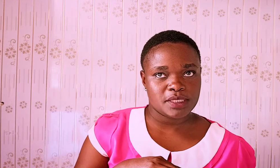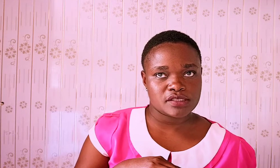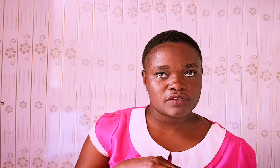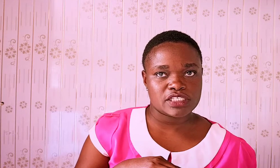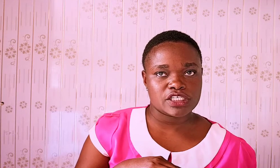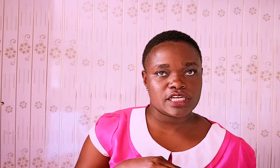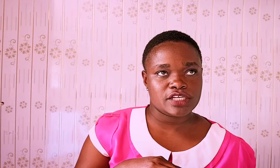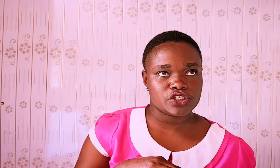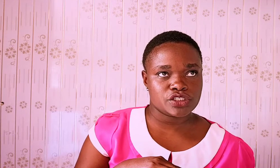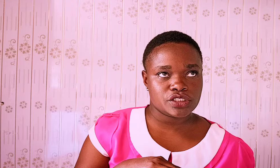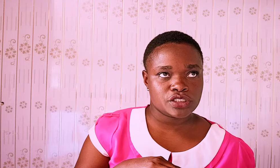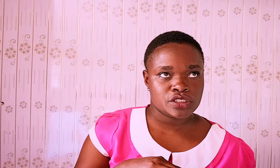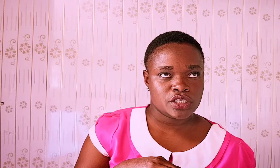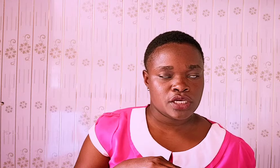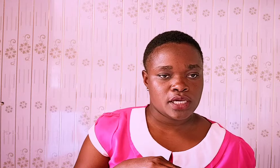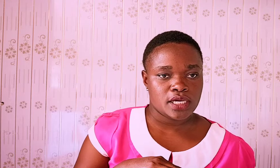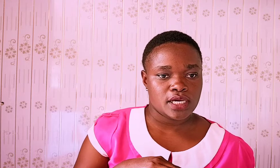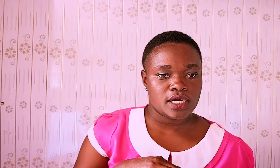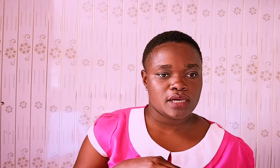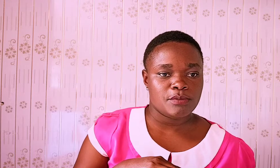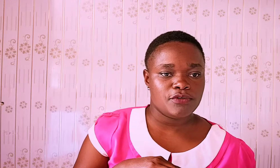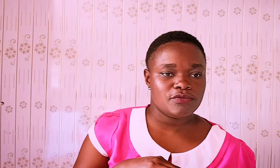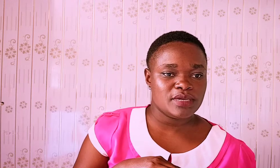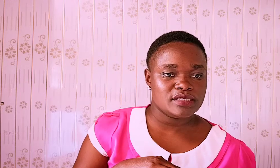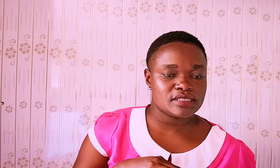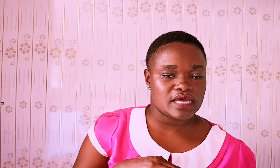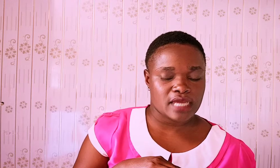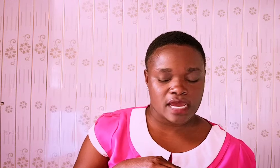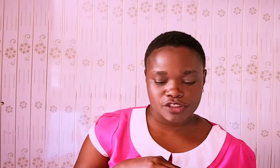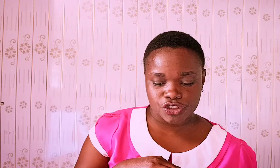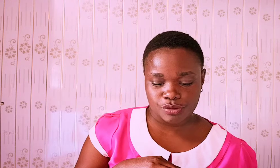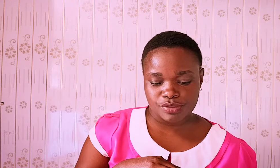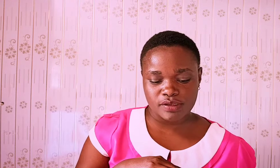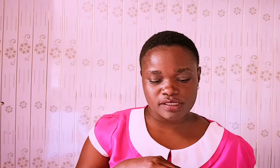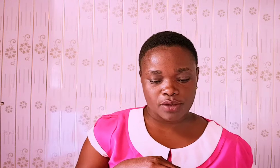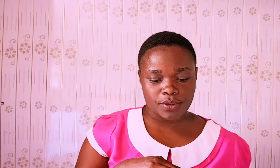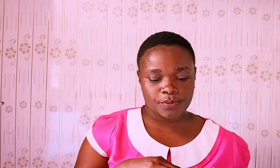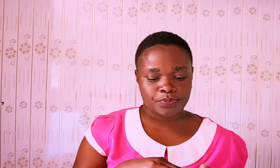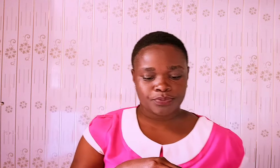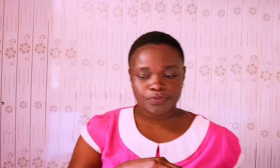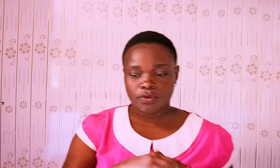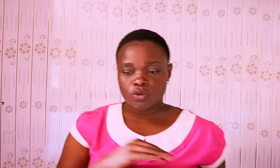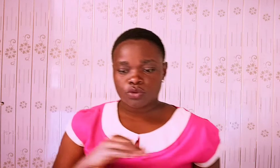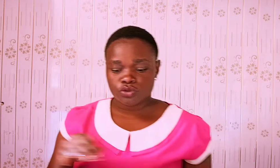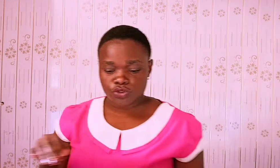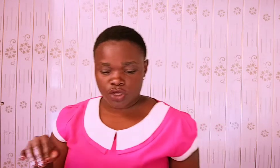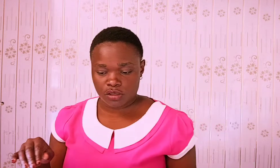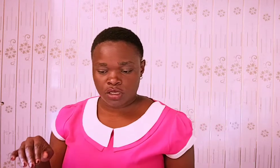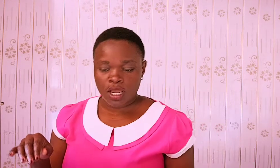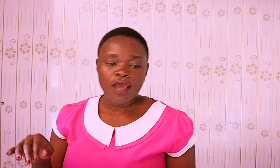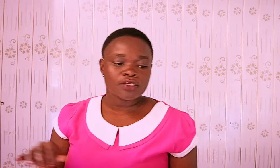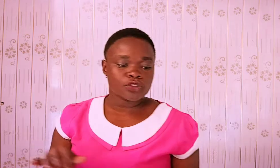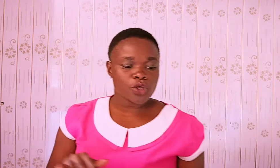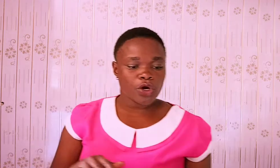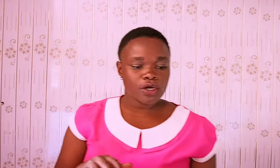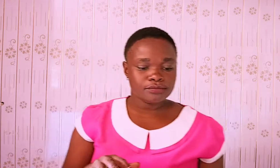place of articulation, movement, and hand shape. So, Sam. Yeah. So,